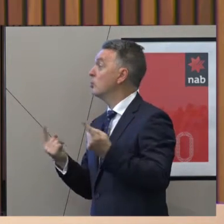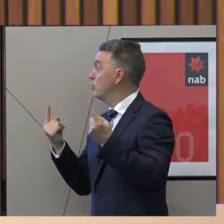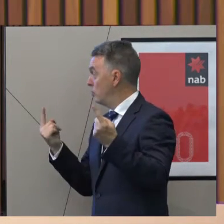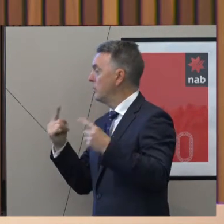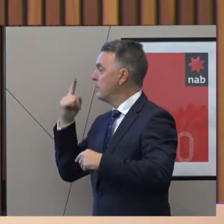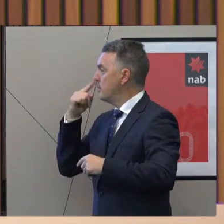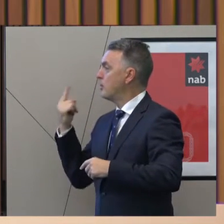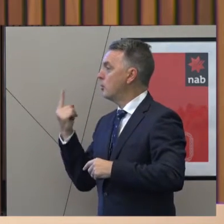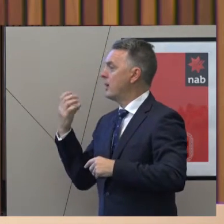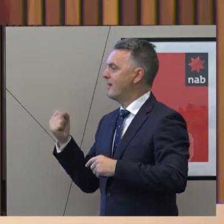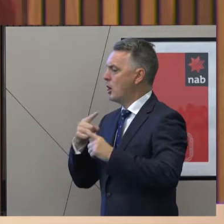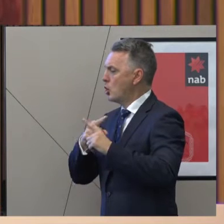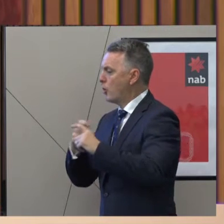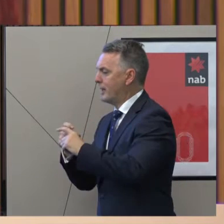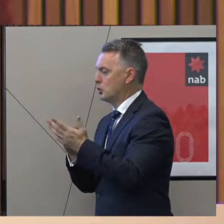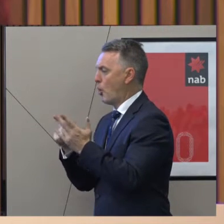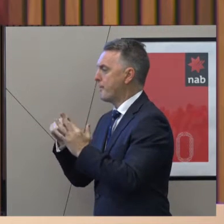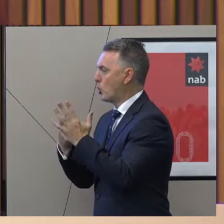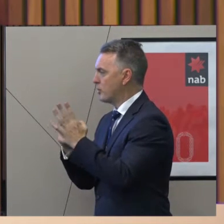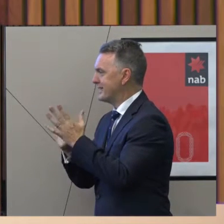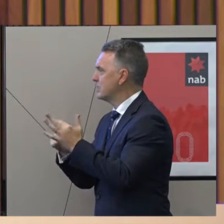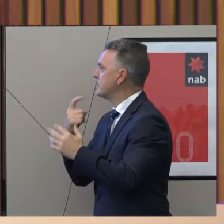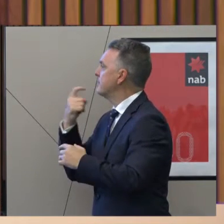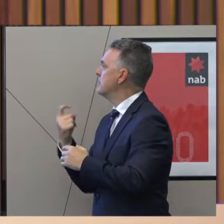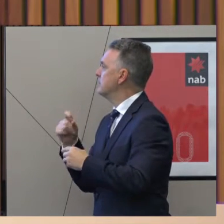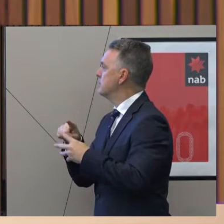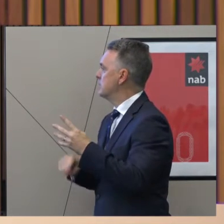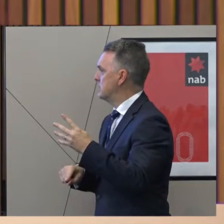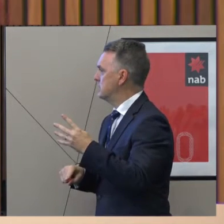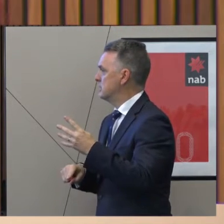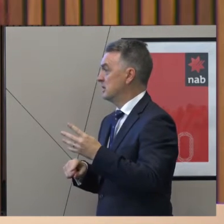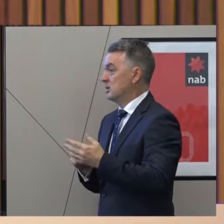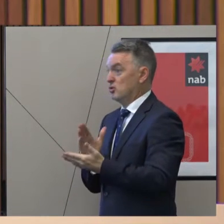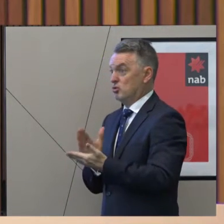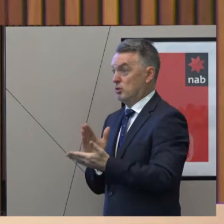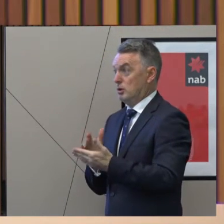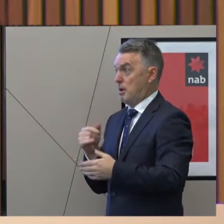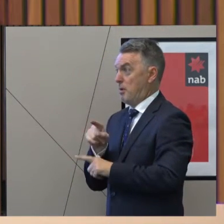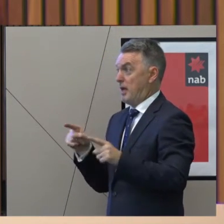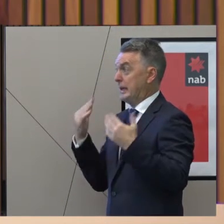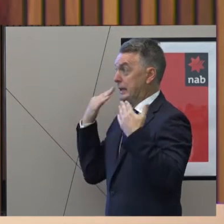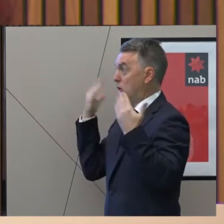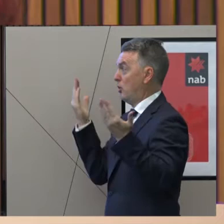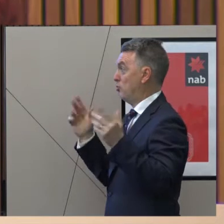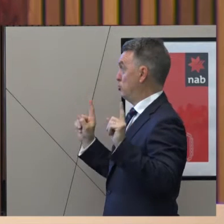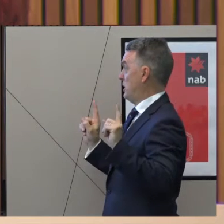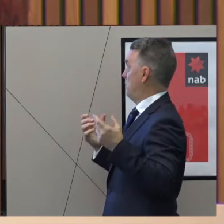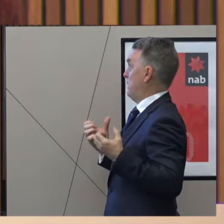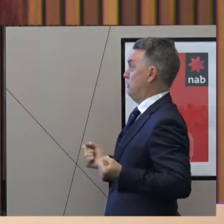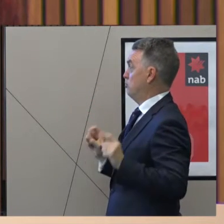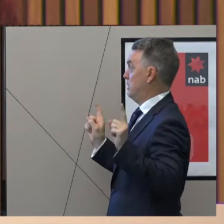those with complex, moderate to severe disabilities, who wouldn't have even had a clue that today was on,